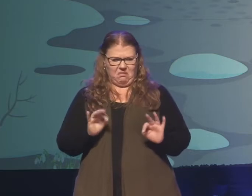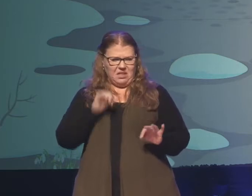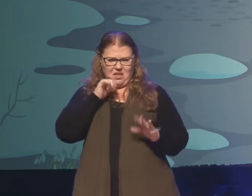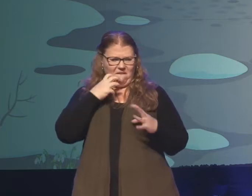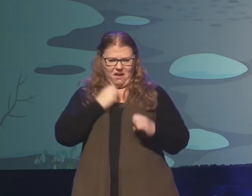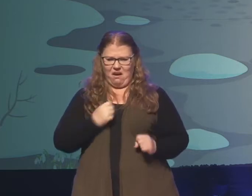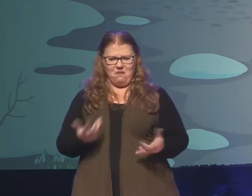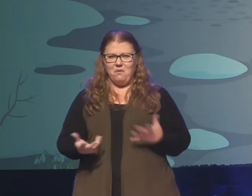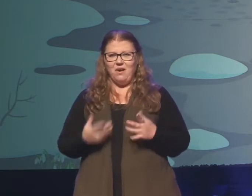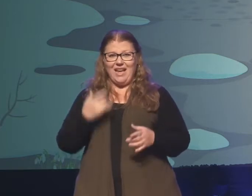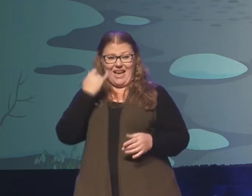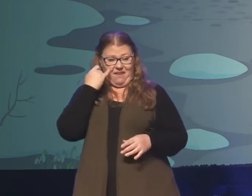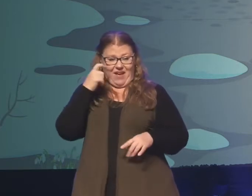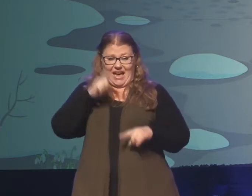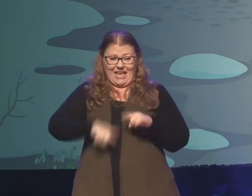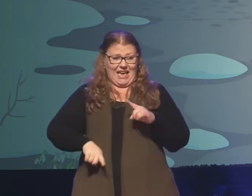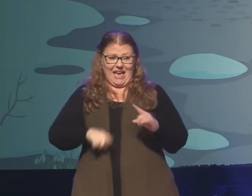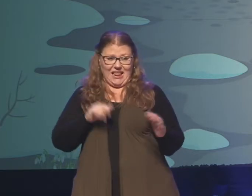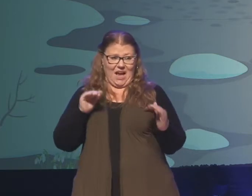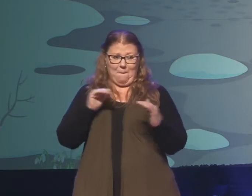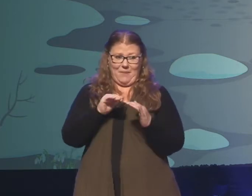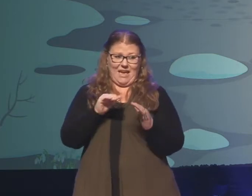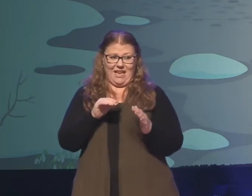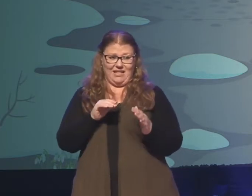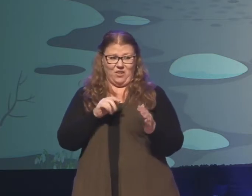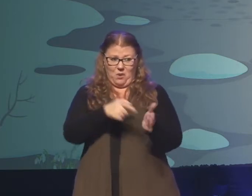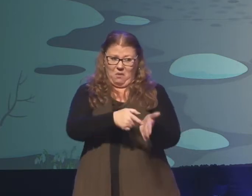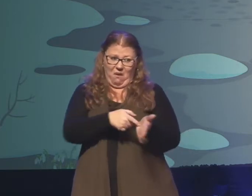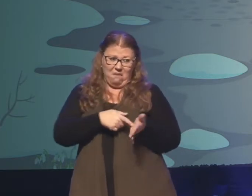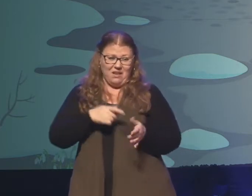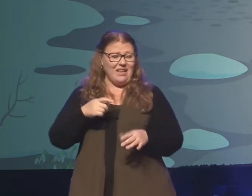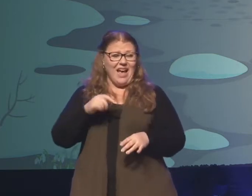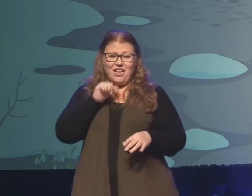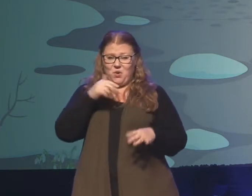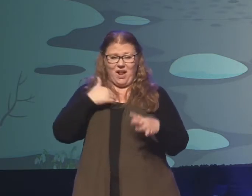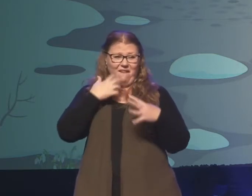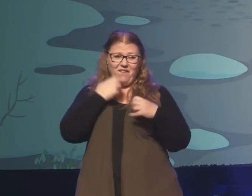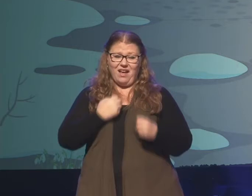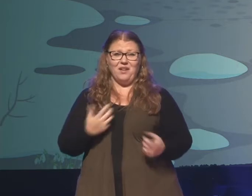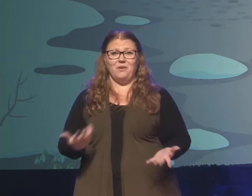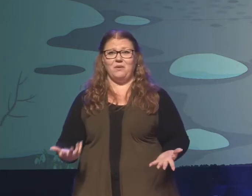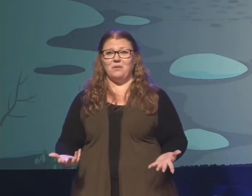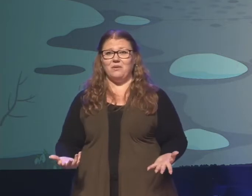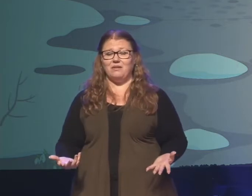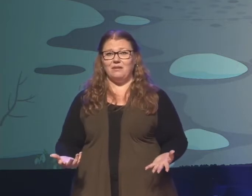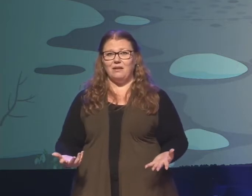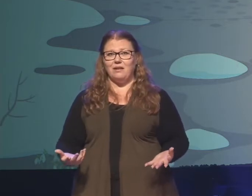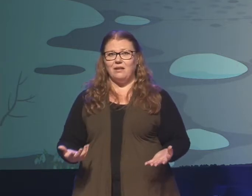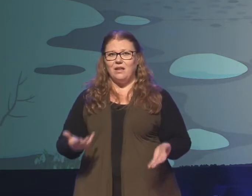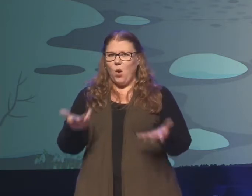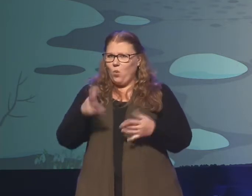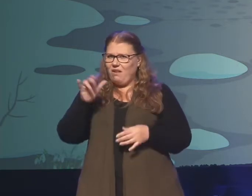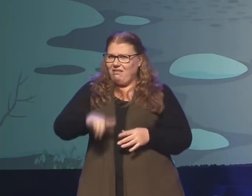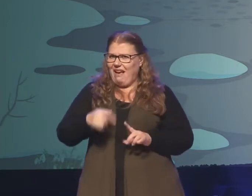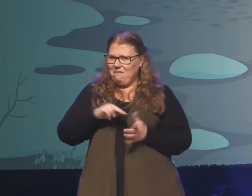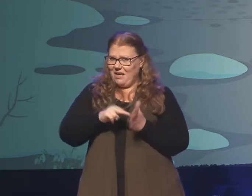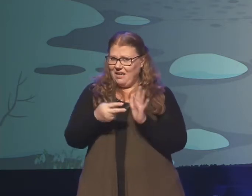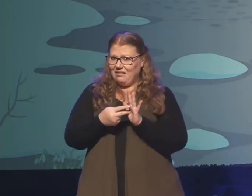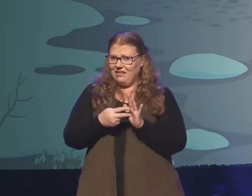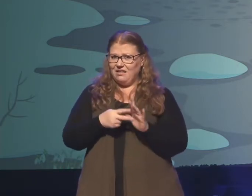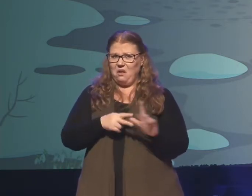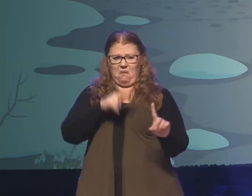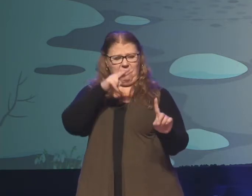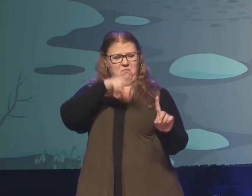produce for you, if I can't meet the quotas, if I can't just, then I just don't have any value. And what this is